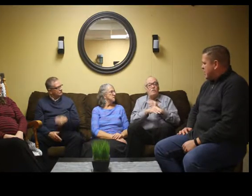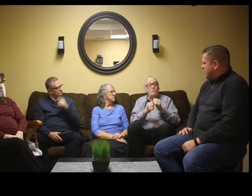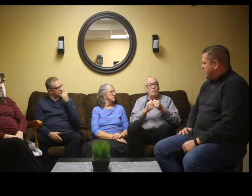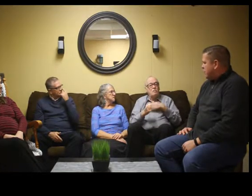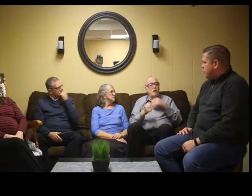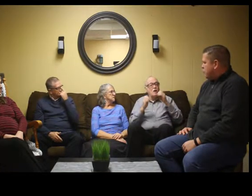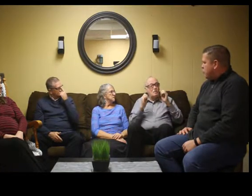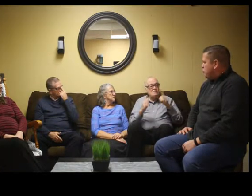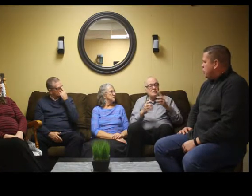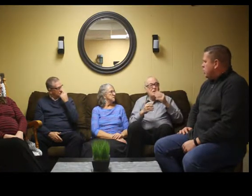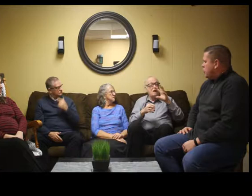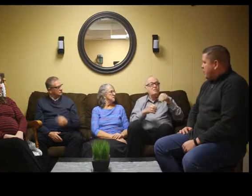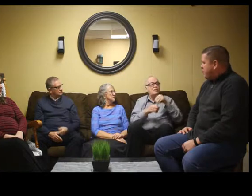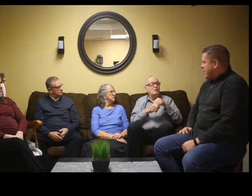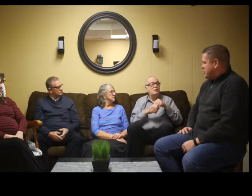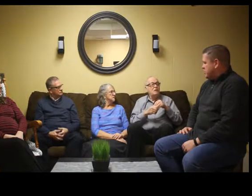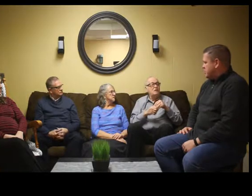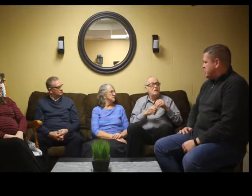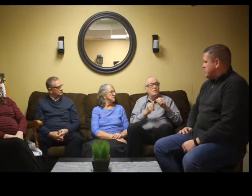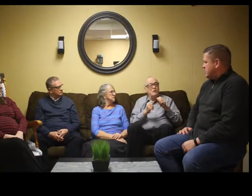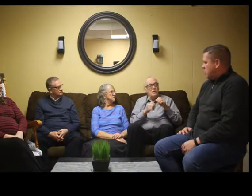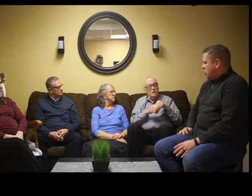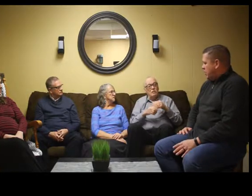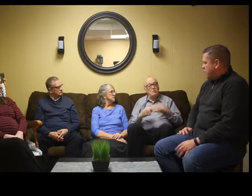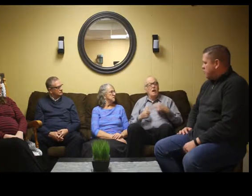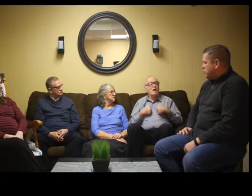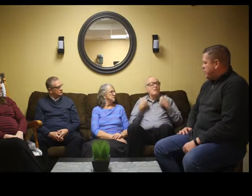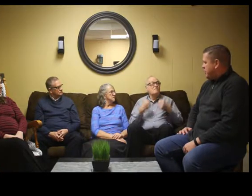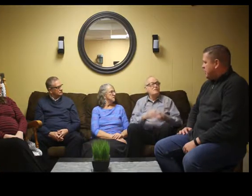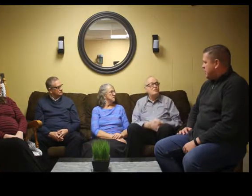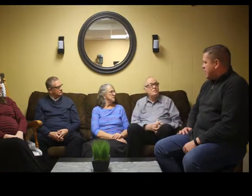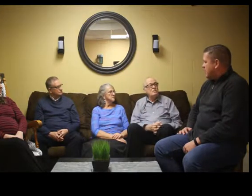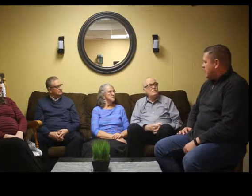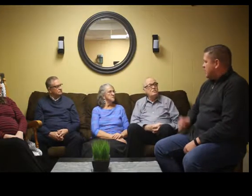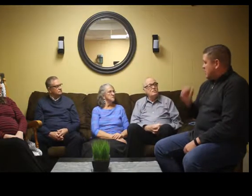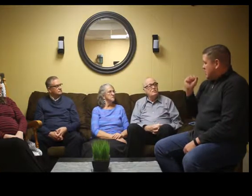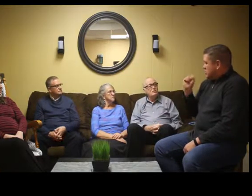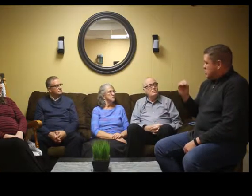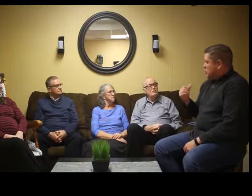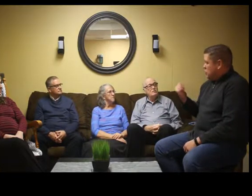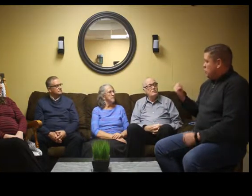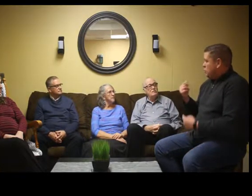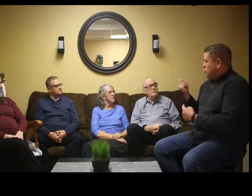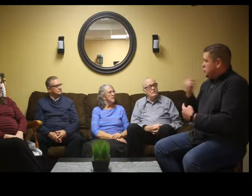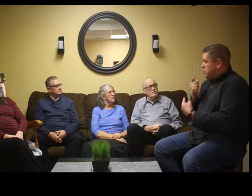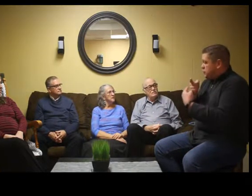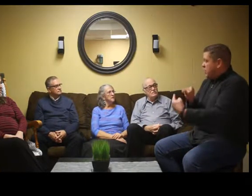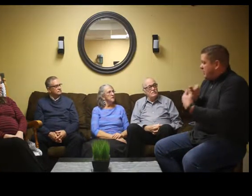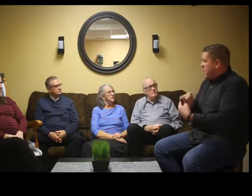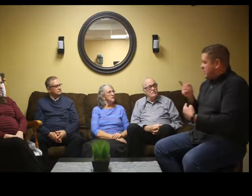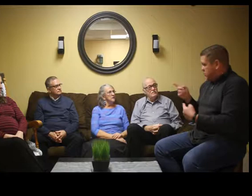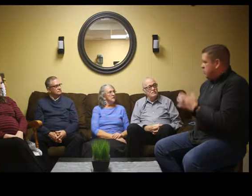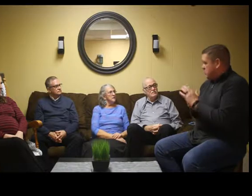help me improve with my education and all that comes with it in my life. So when you said you fought back, you mean you